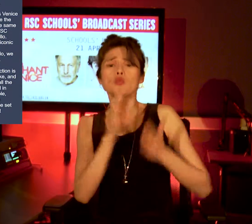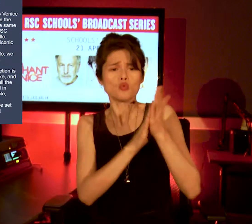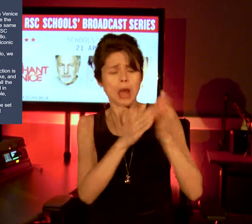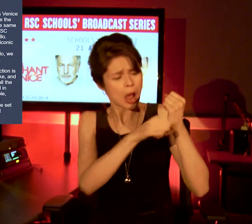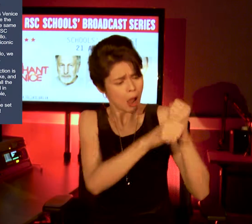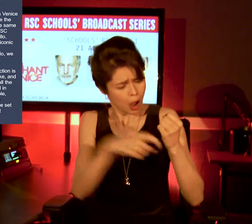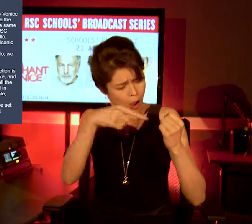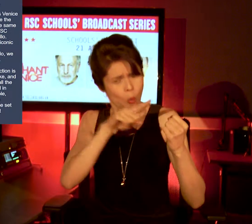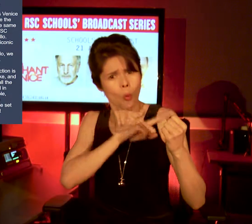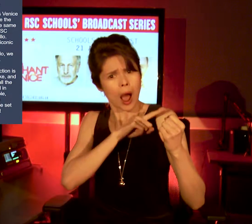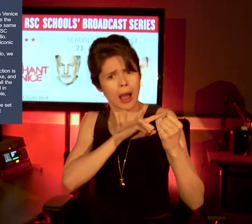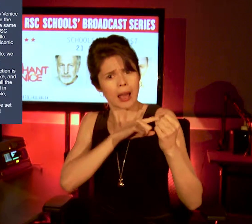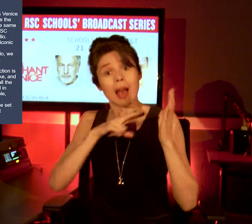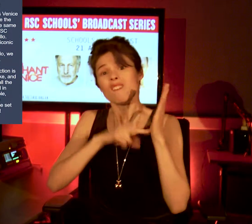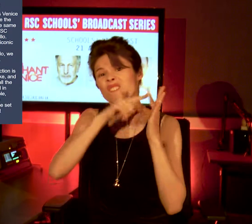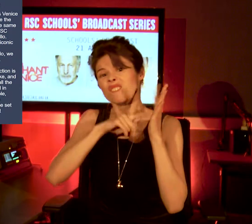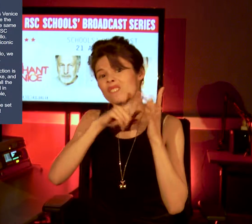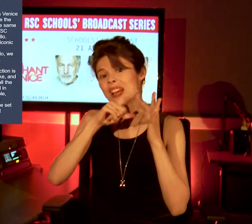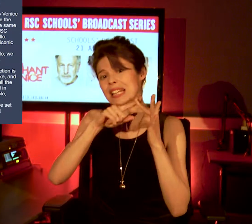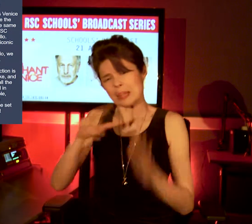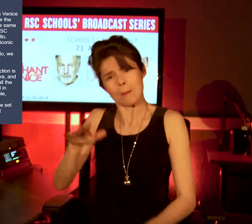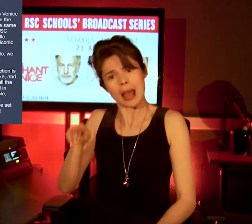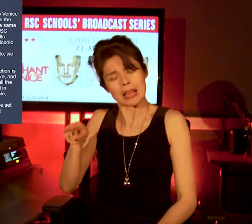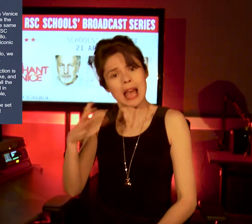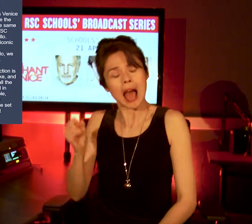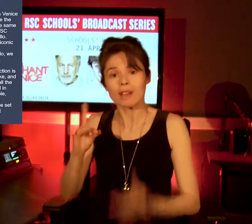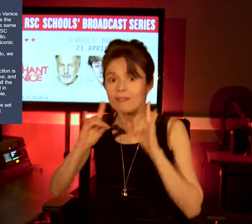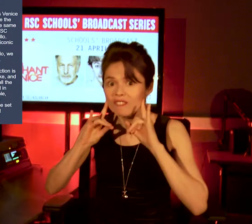The sign reflects Venice's iconic gondolas.